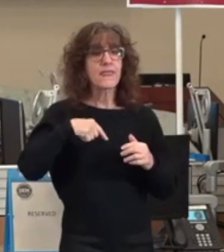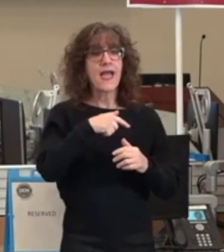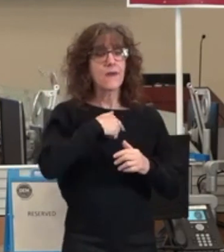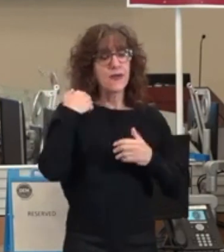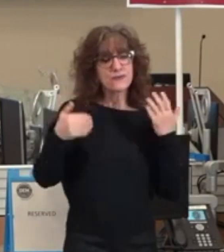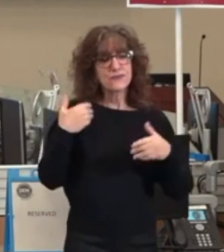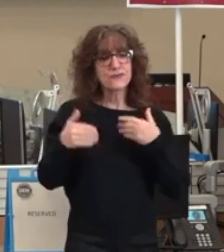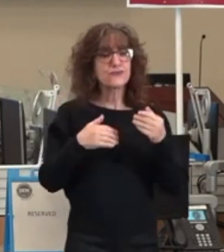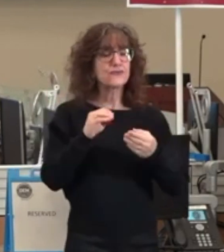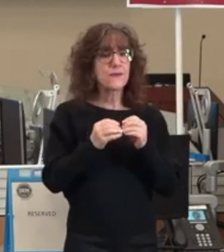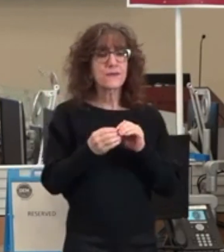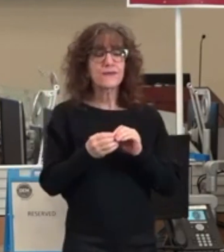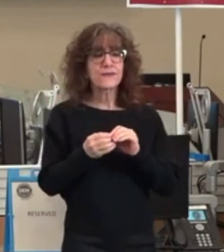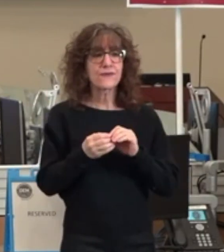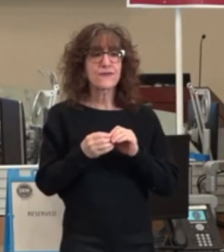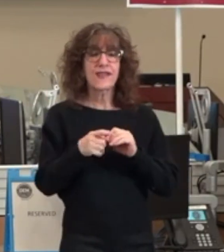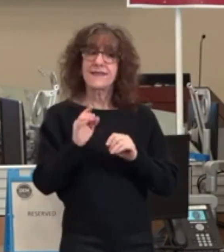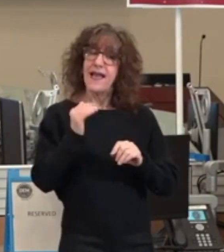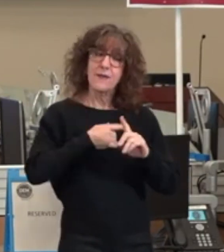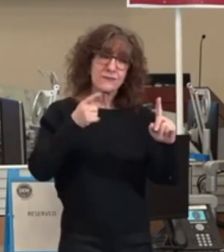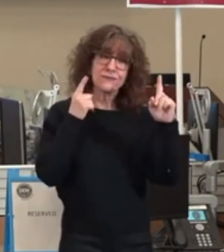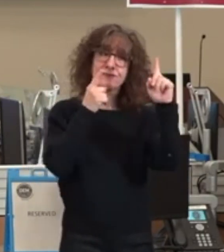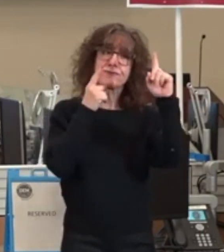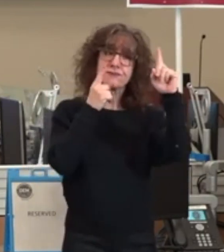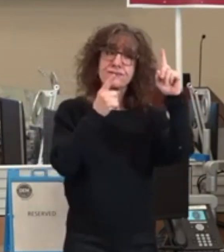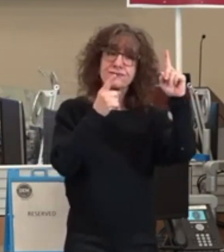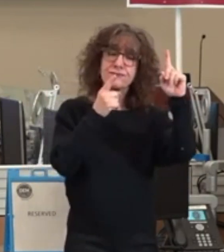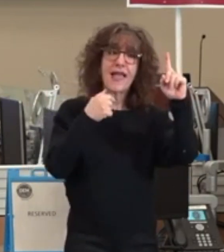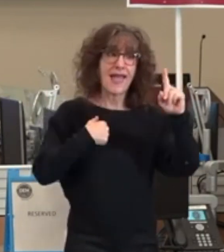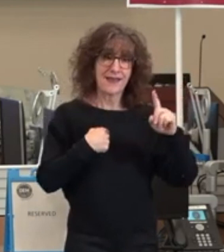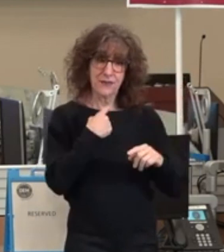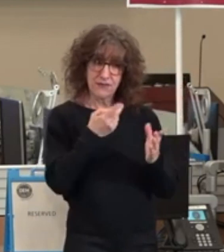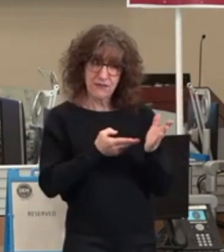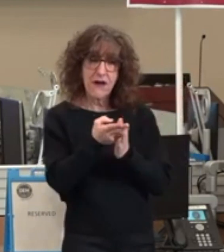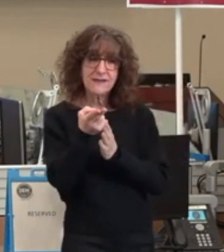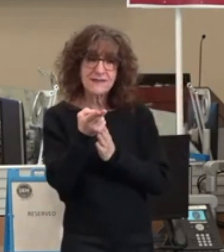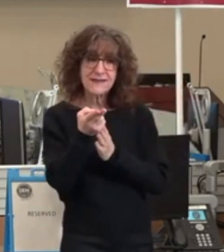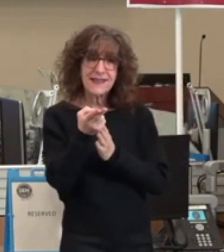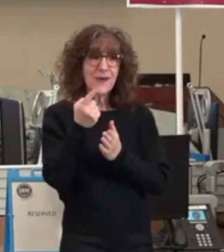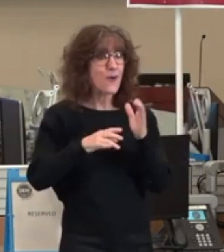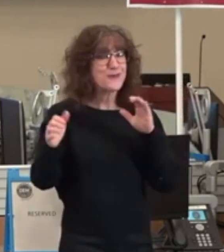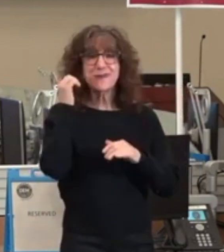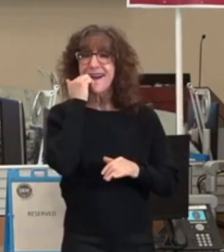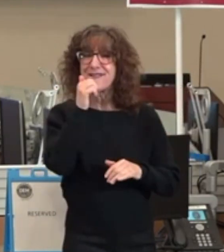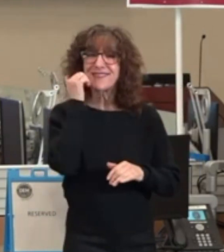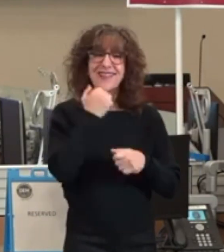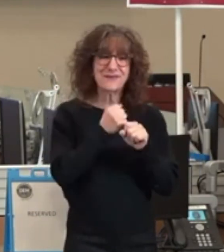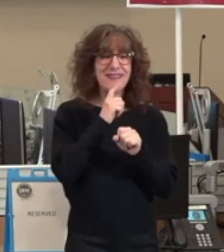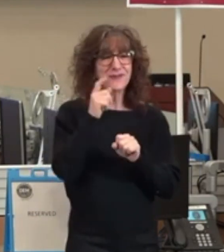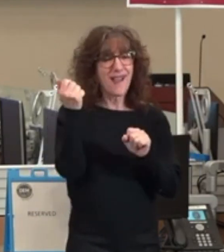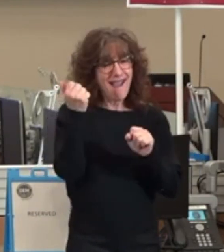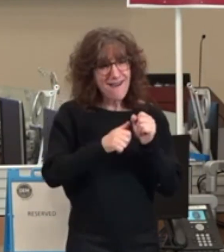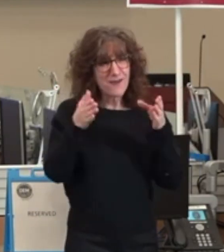get through that number. It is absolutely our mission, and I can tell you this, this is what we do every day to ensure